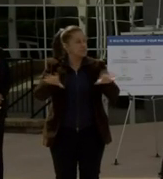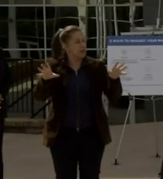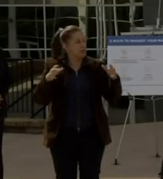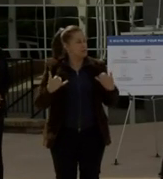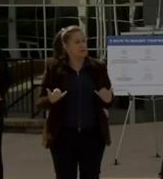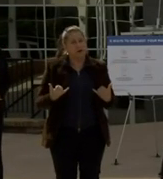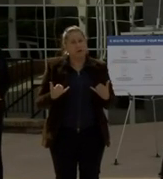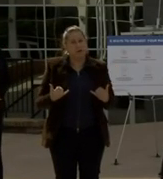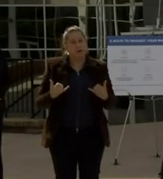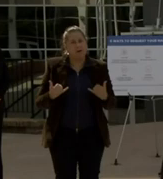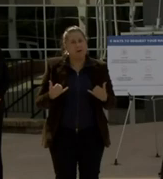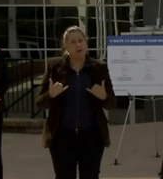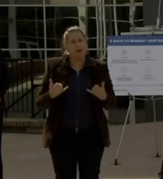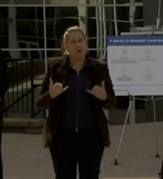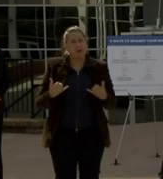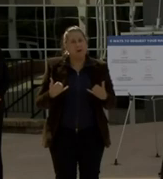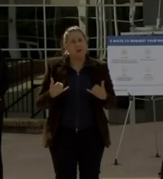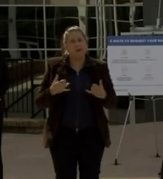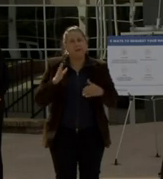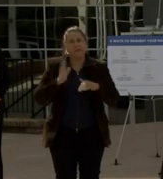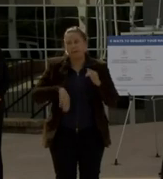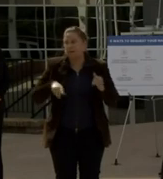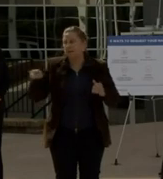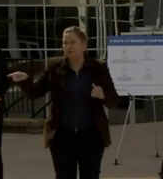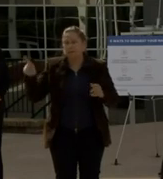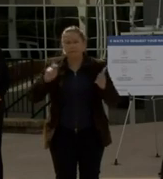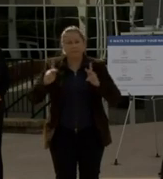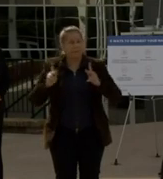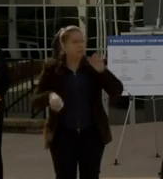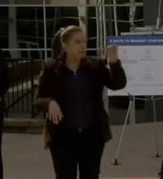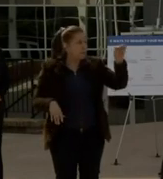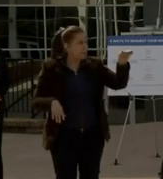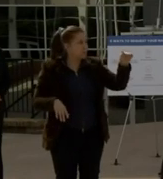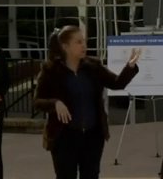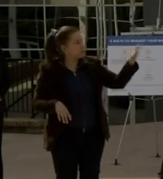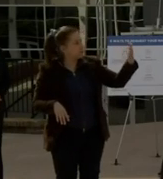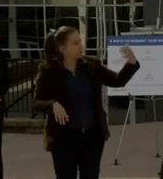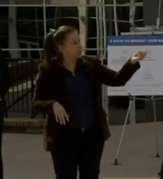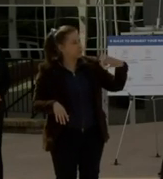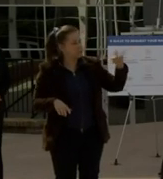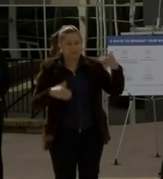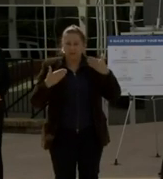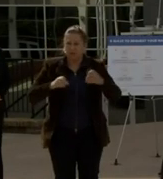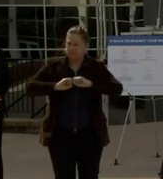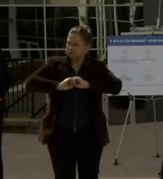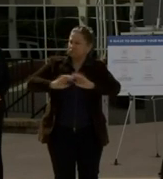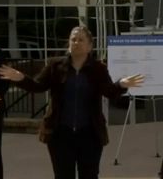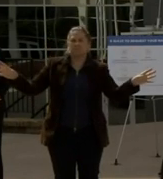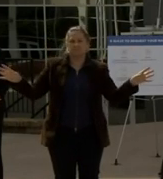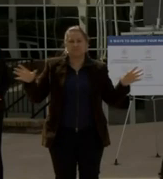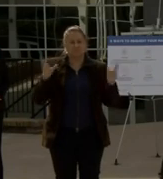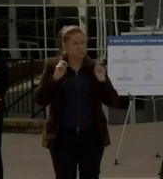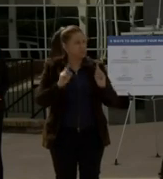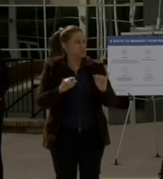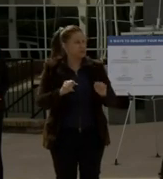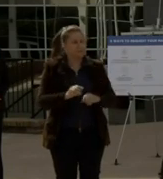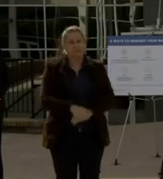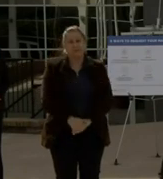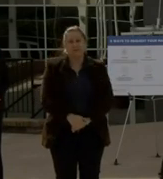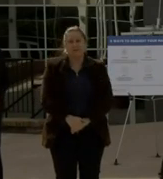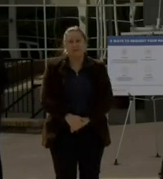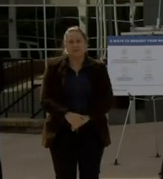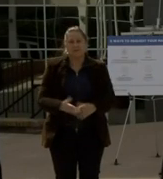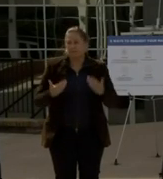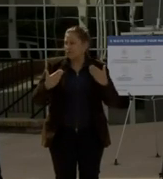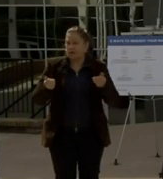worried about turnout continuing to decline, especially after the low turnout in 2018, either Mr. Bennett or the mayor.